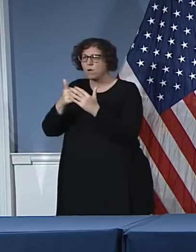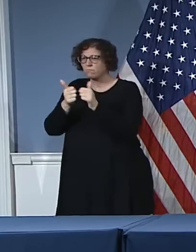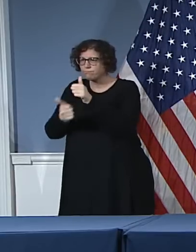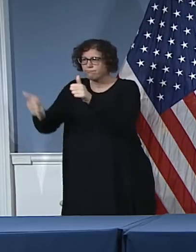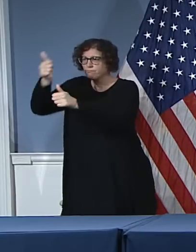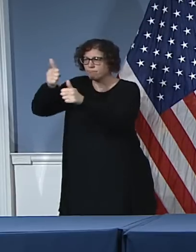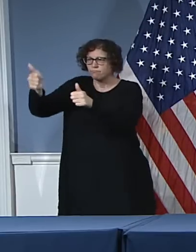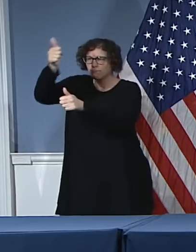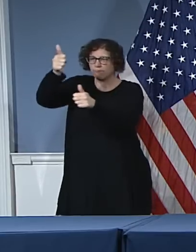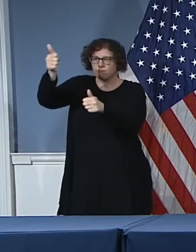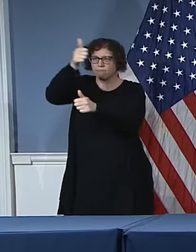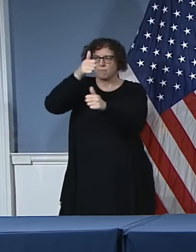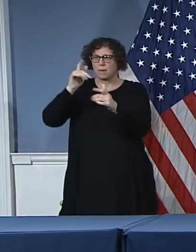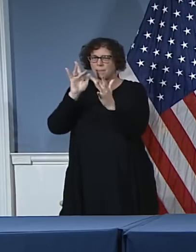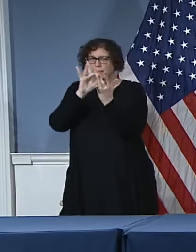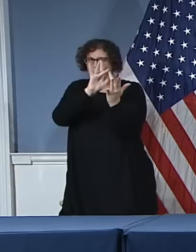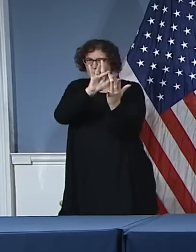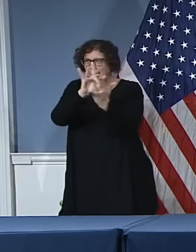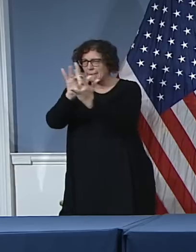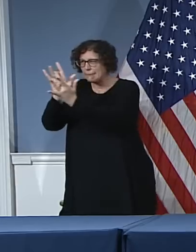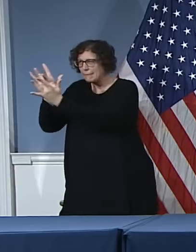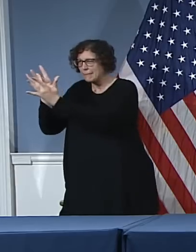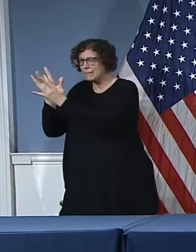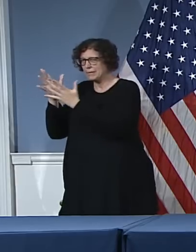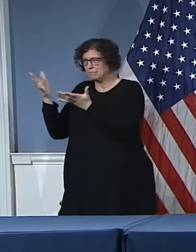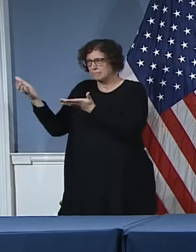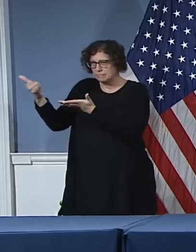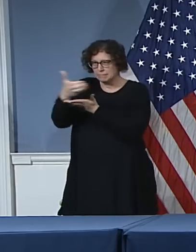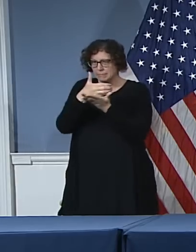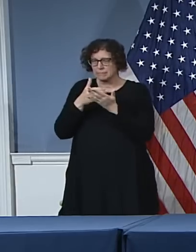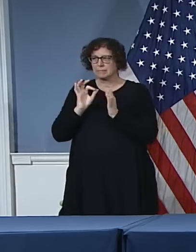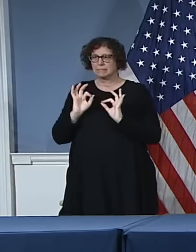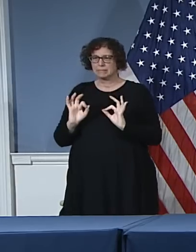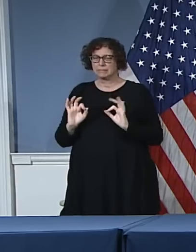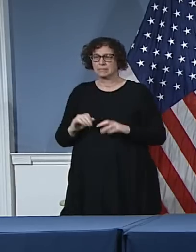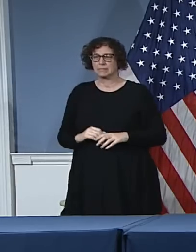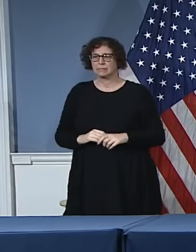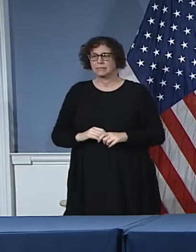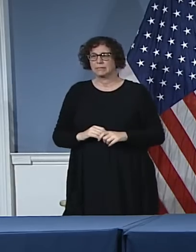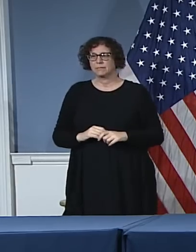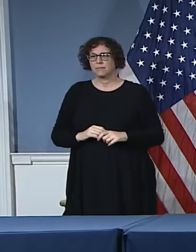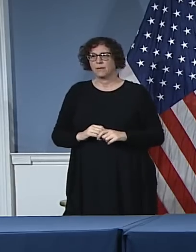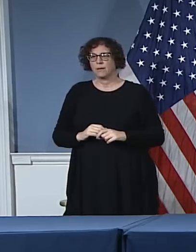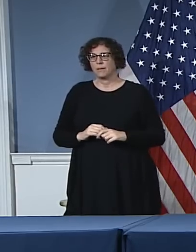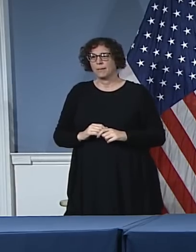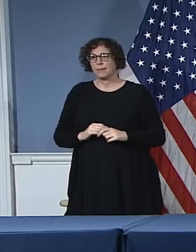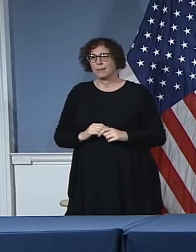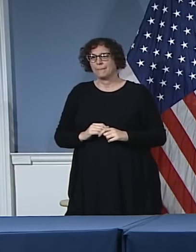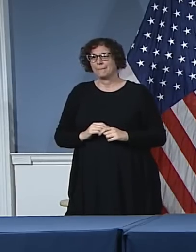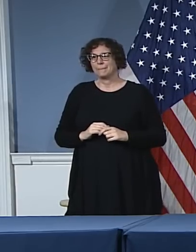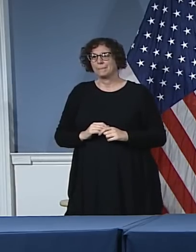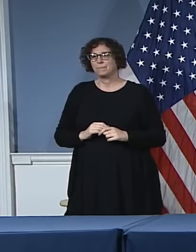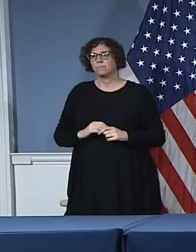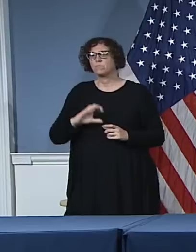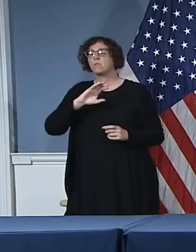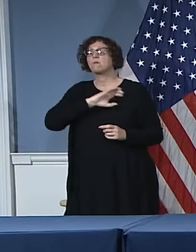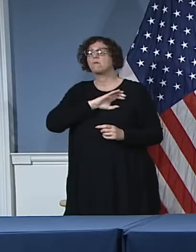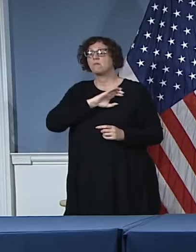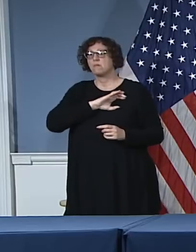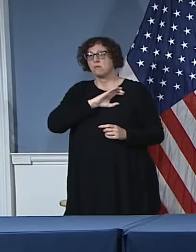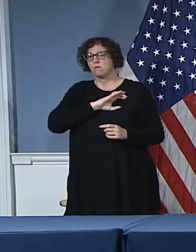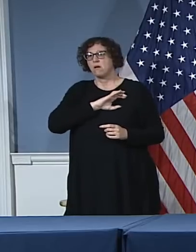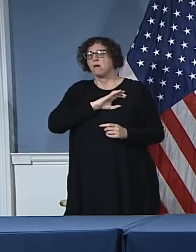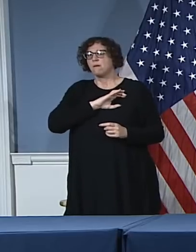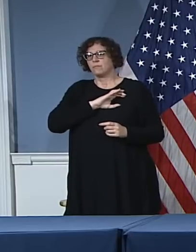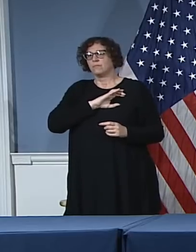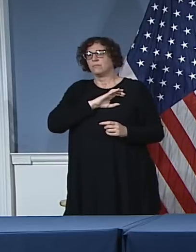clear. Terry Monahan is not sick. He's just sick of hearing. Yes, that's good. So we are not at the point where